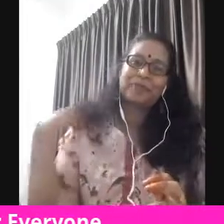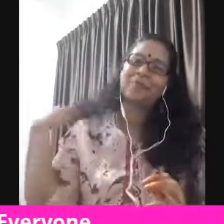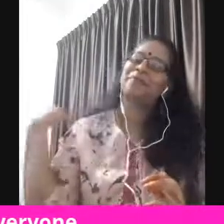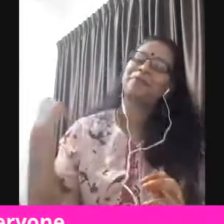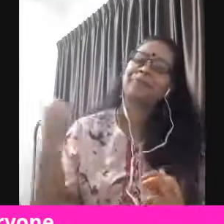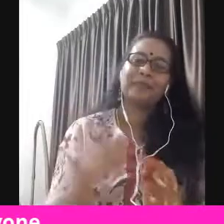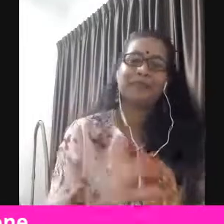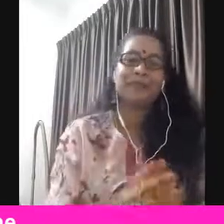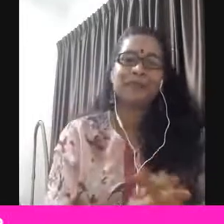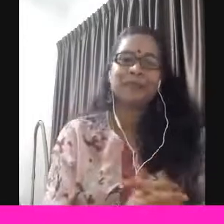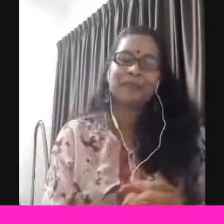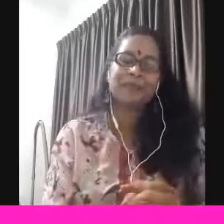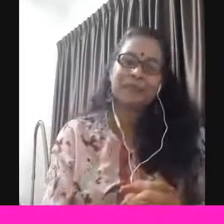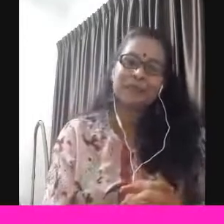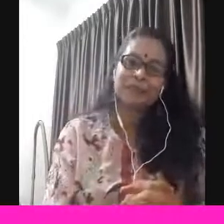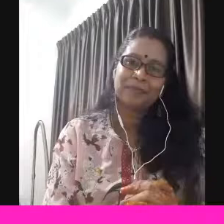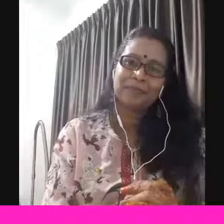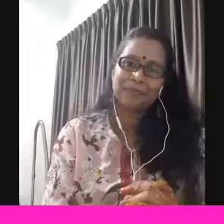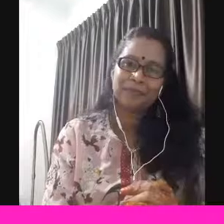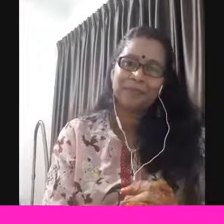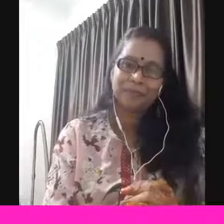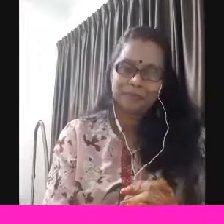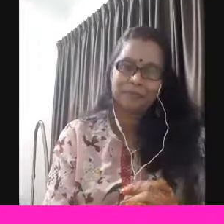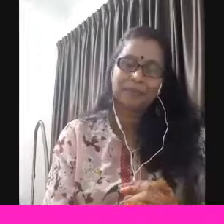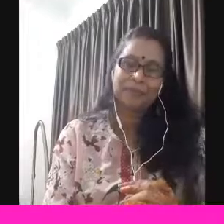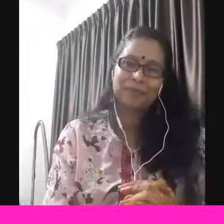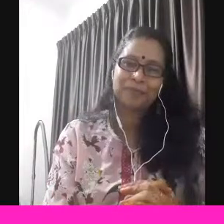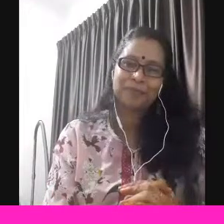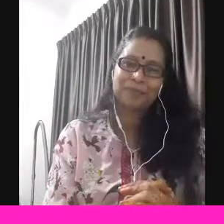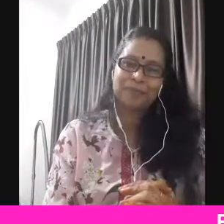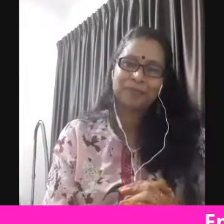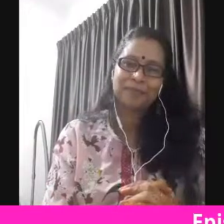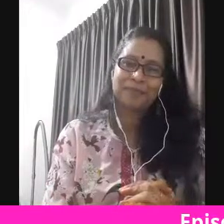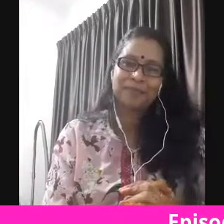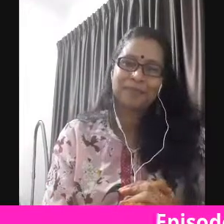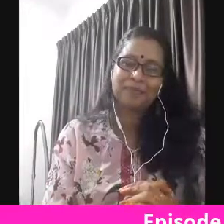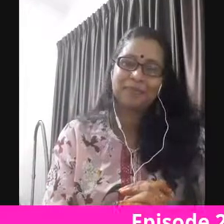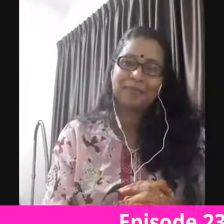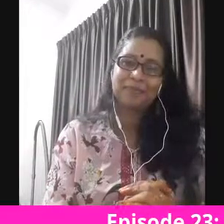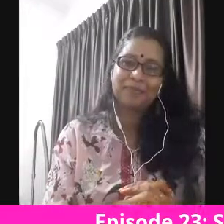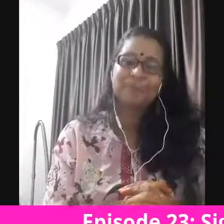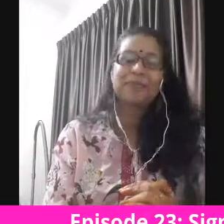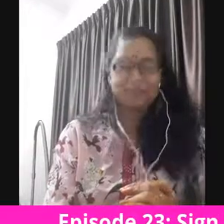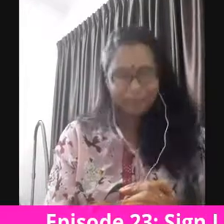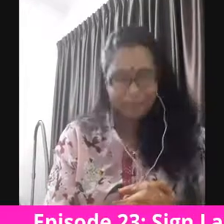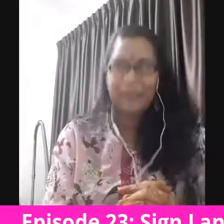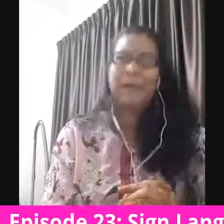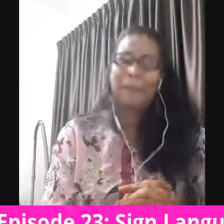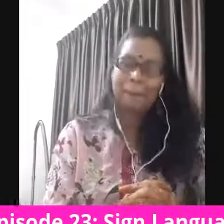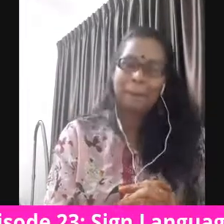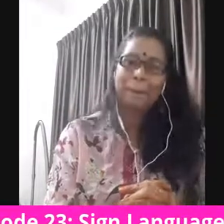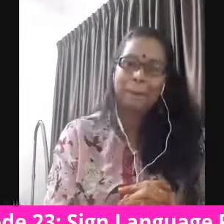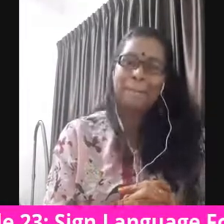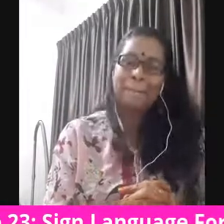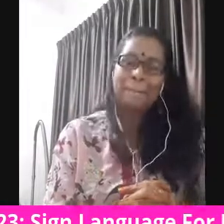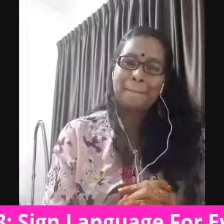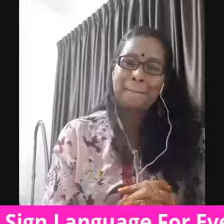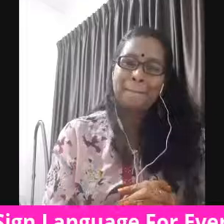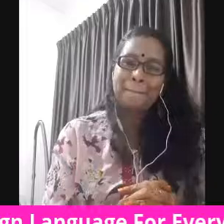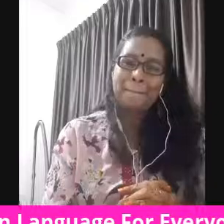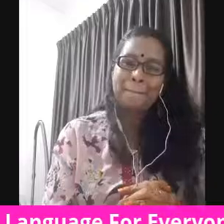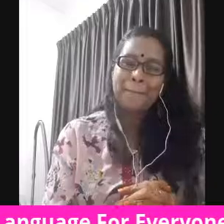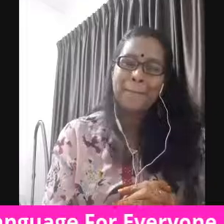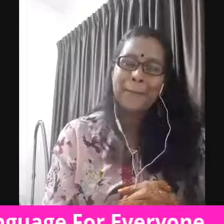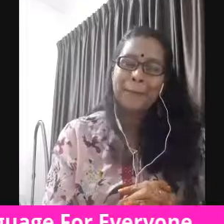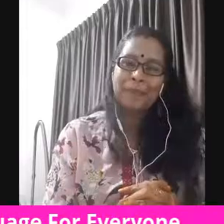or anyone and they are trying to communicate with you, at least you know these alphabets and also number that is good enough for you to help them